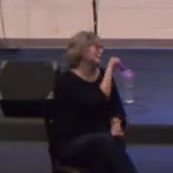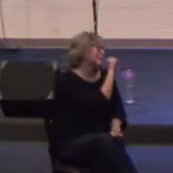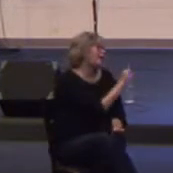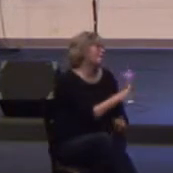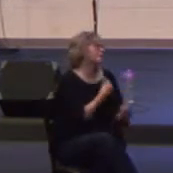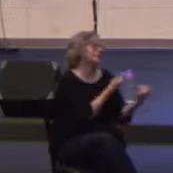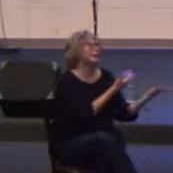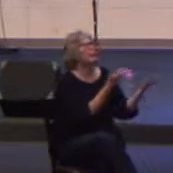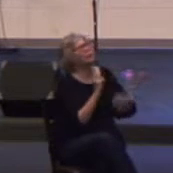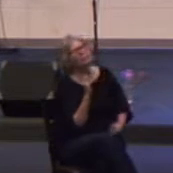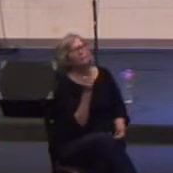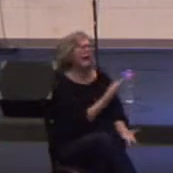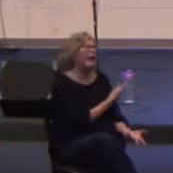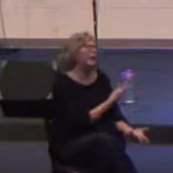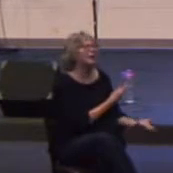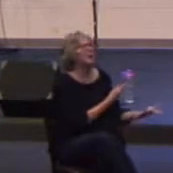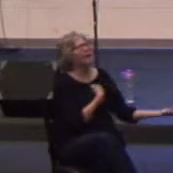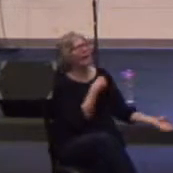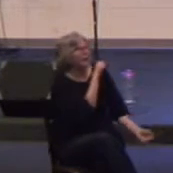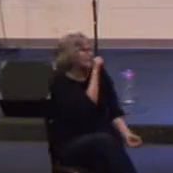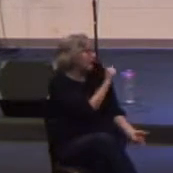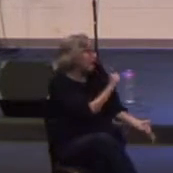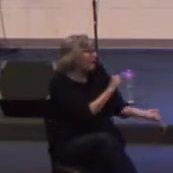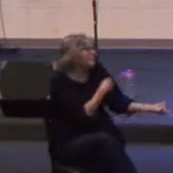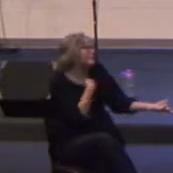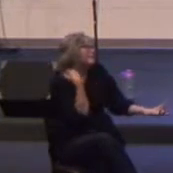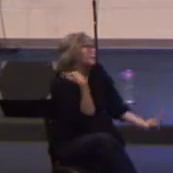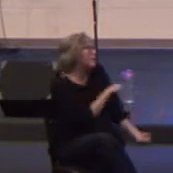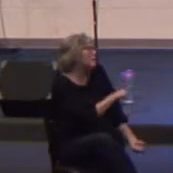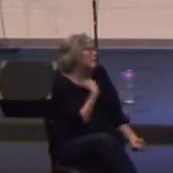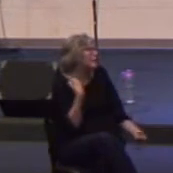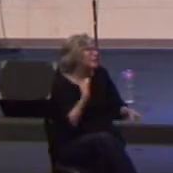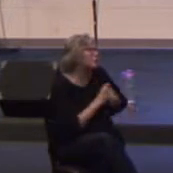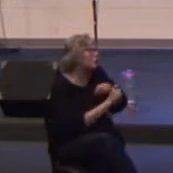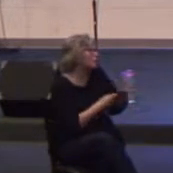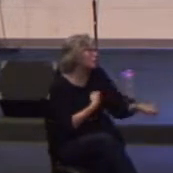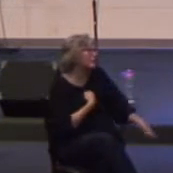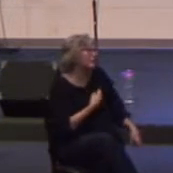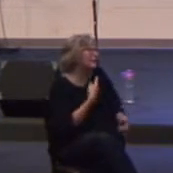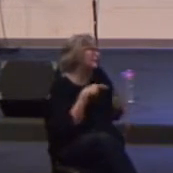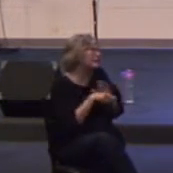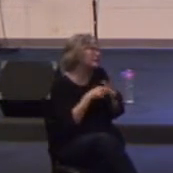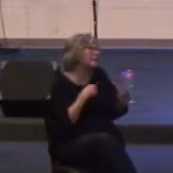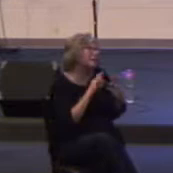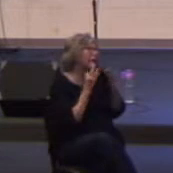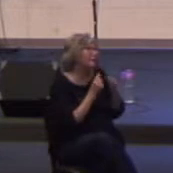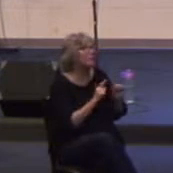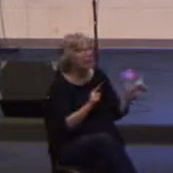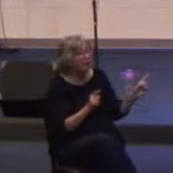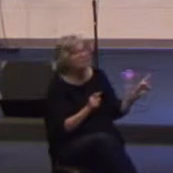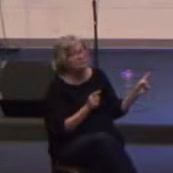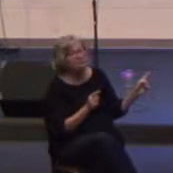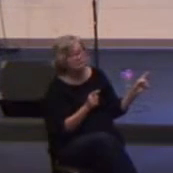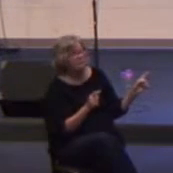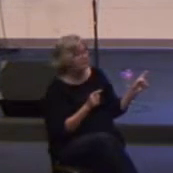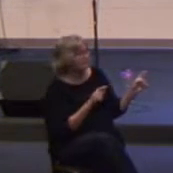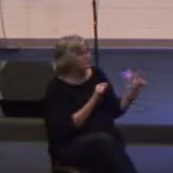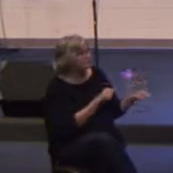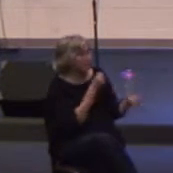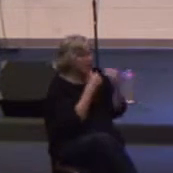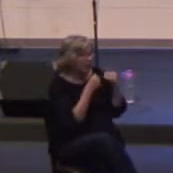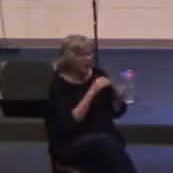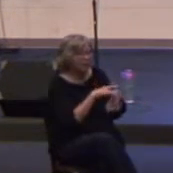Egypt. I wish I could go back to Egypt. I loved when they were whipping me and torturing me and killing my families, but at least I got to eat some